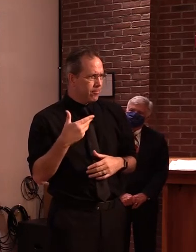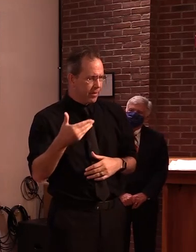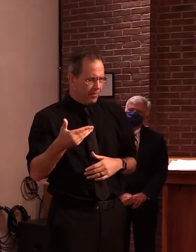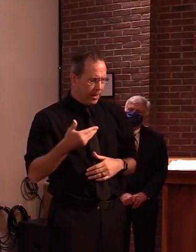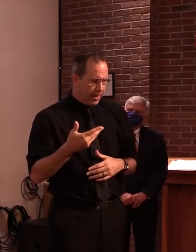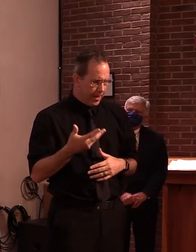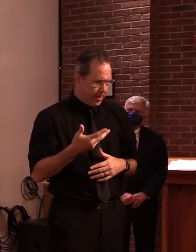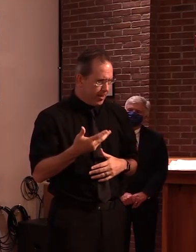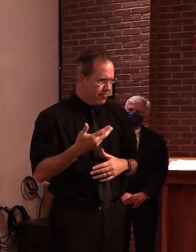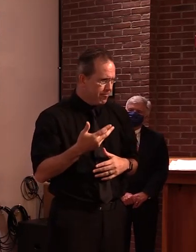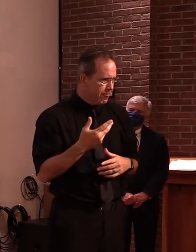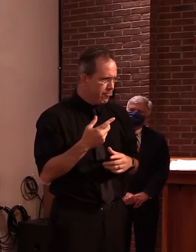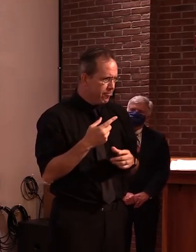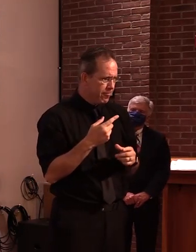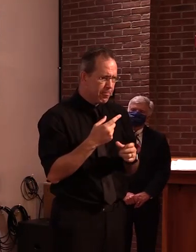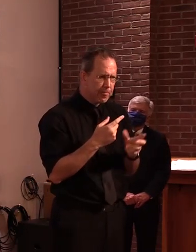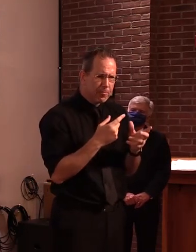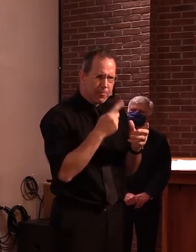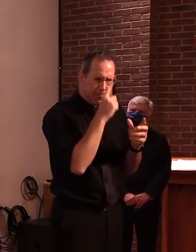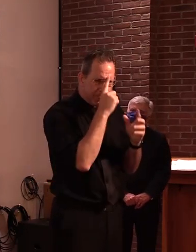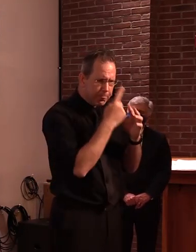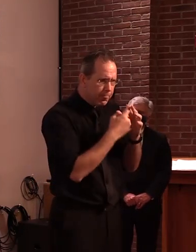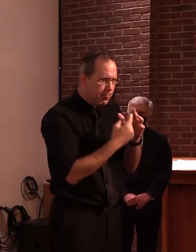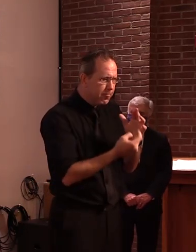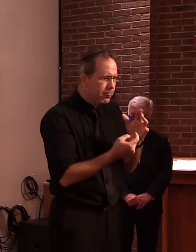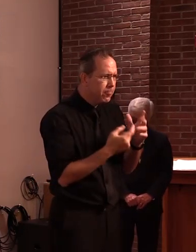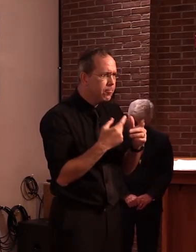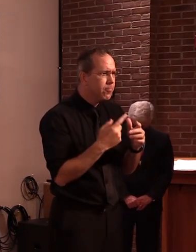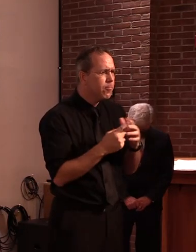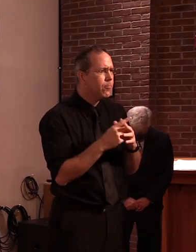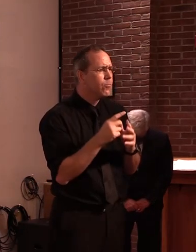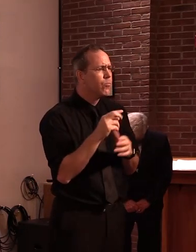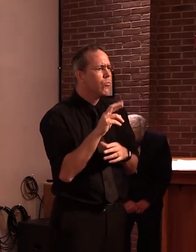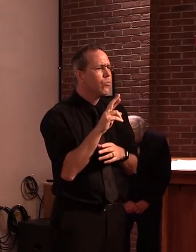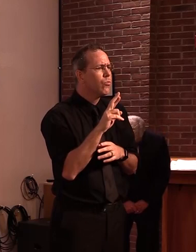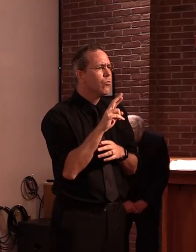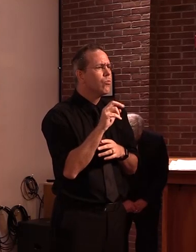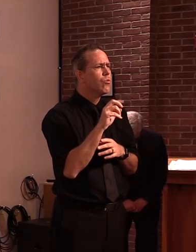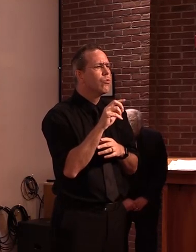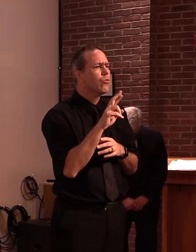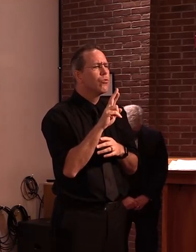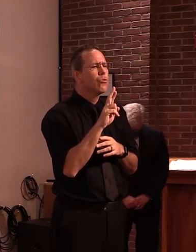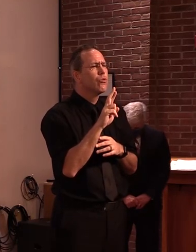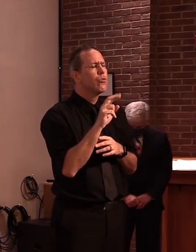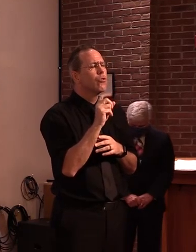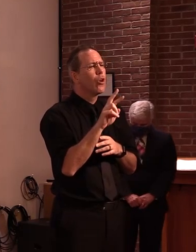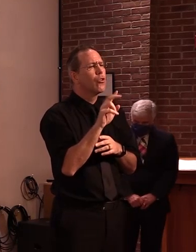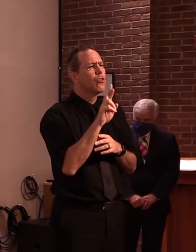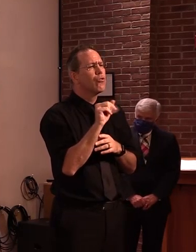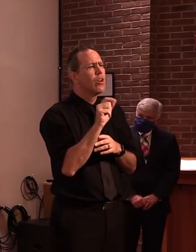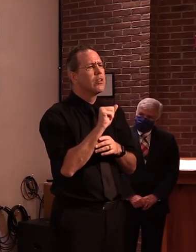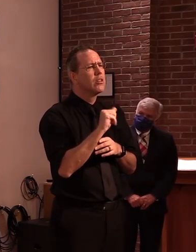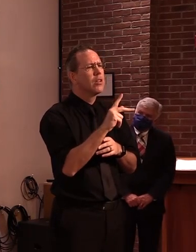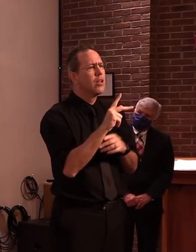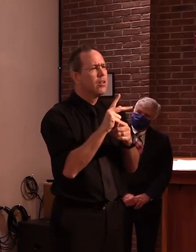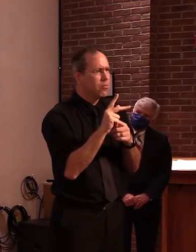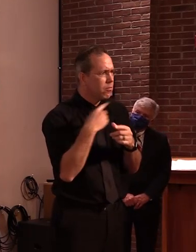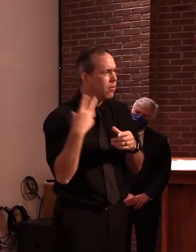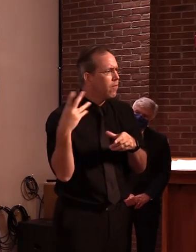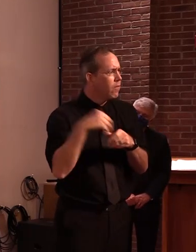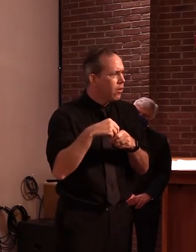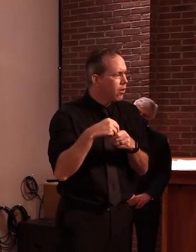2 weeks ago, Dr. Raska was a guest, and he and Dr. Lee, who are pediatric infectious disease specialists